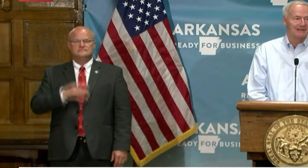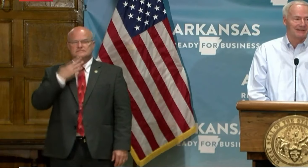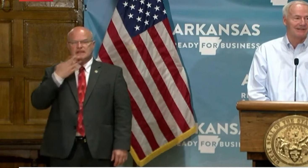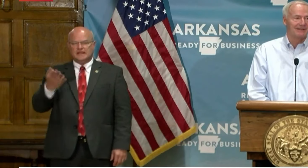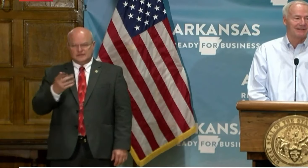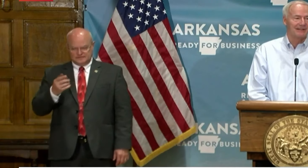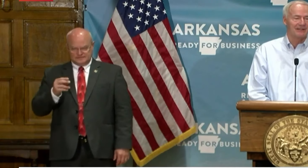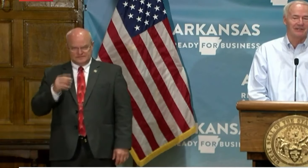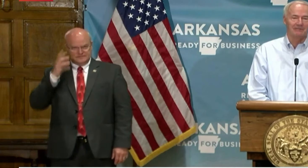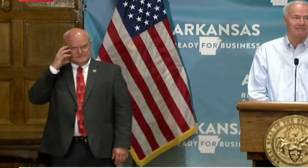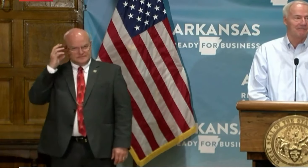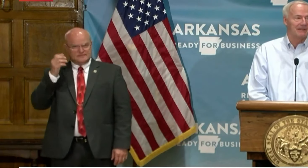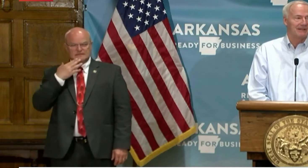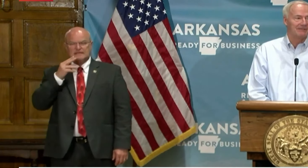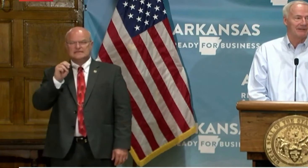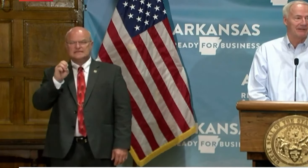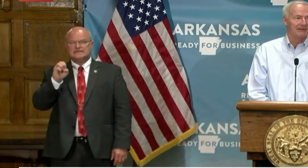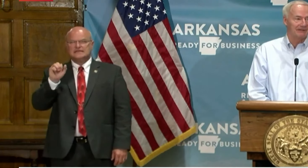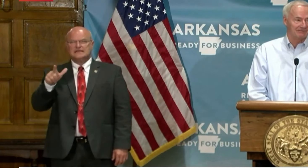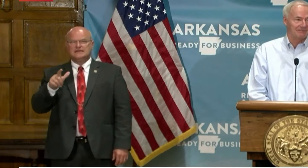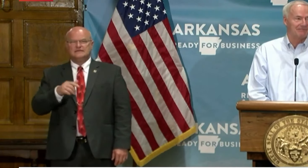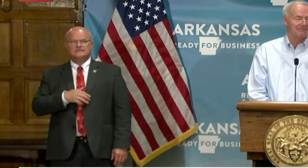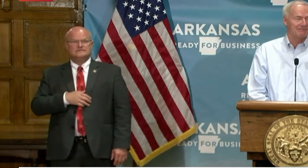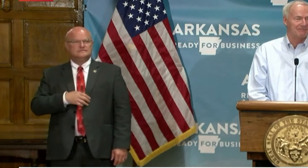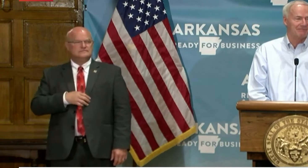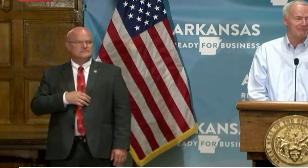Thank you. Thanks, Neil.